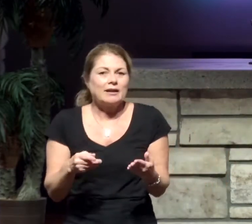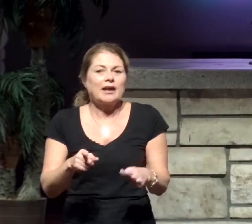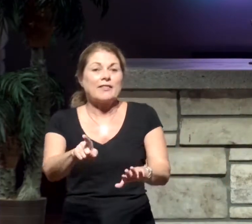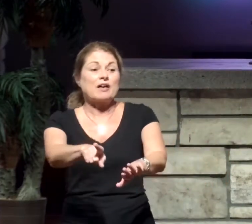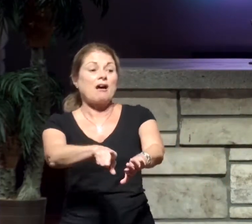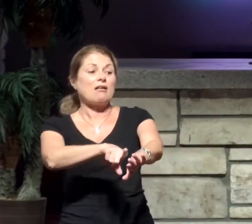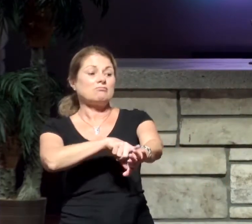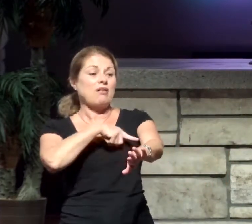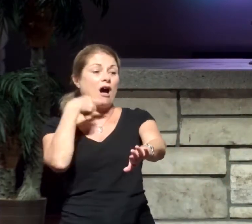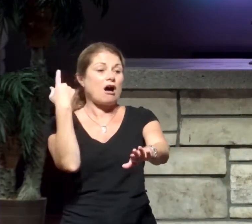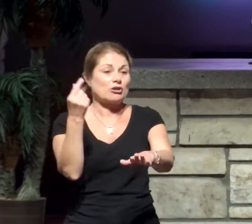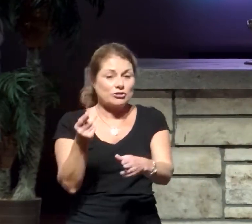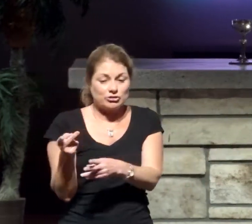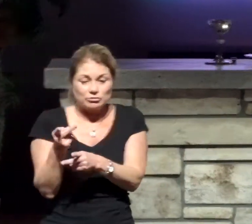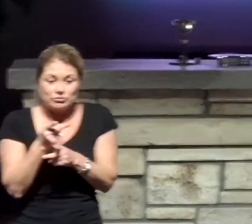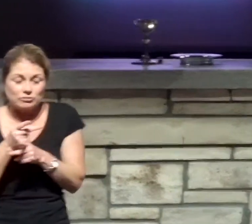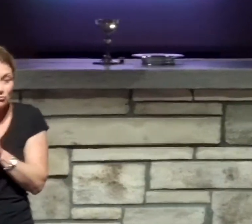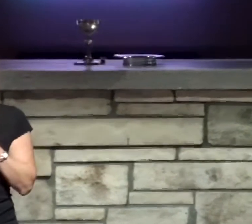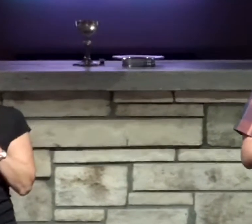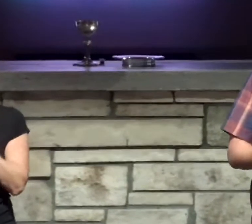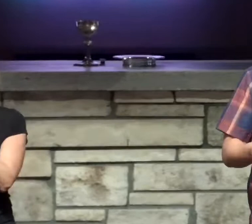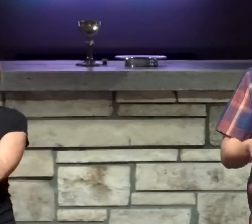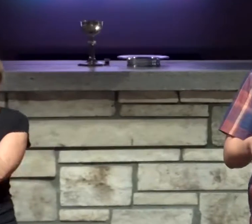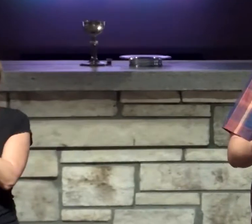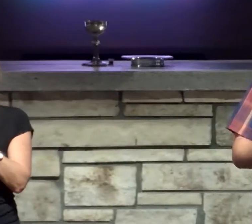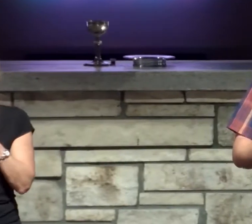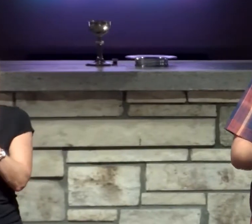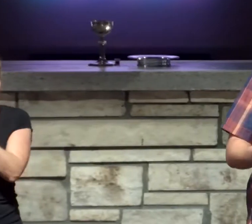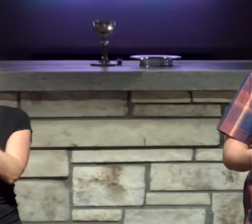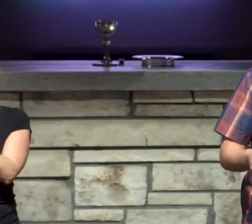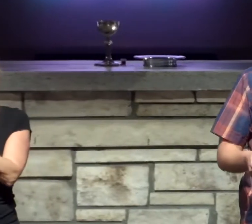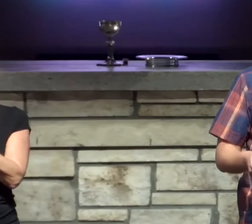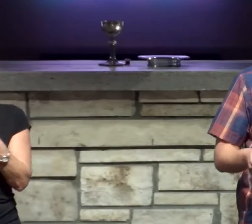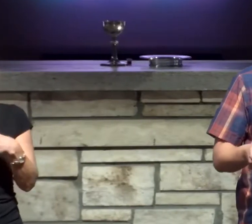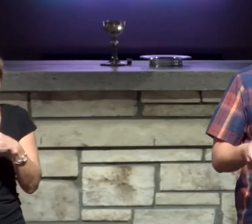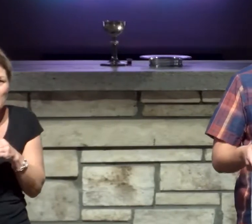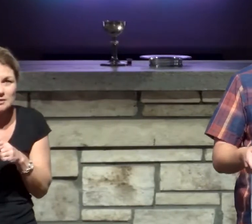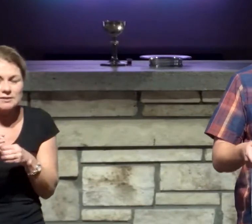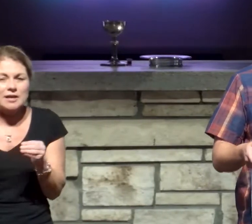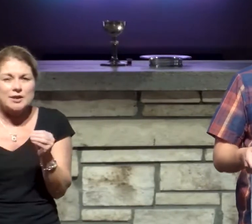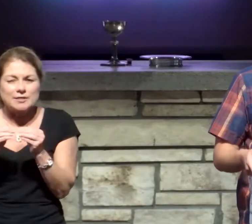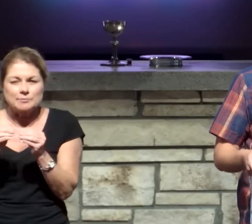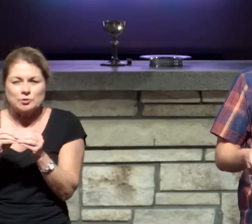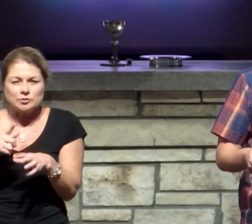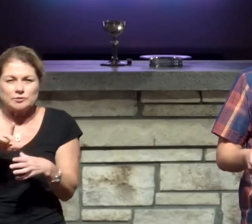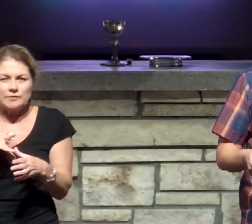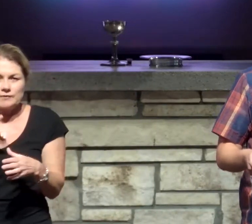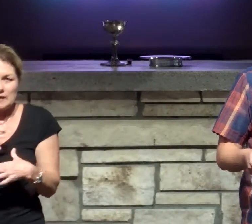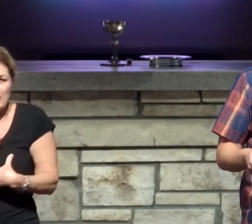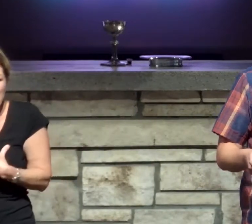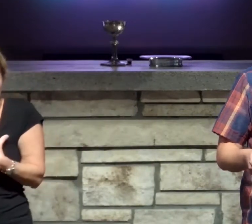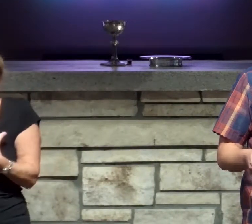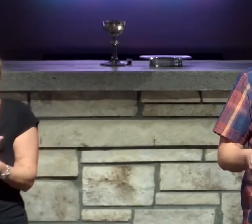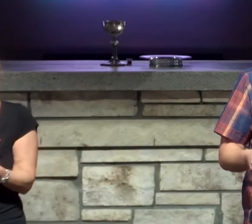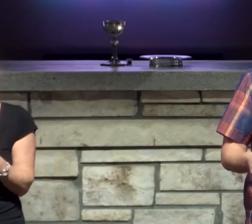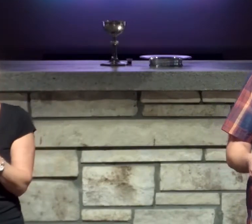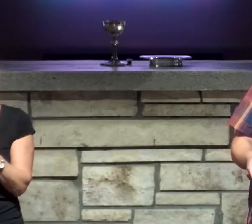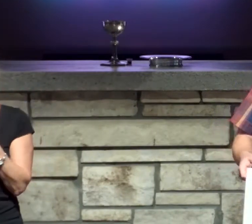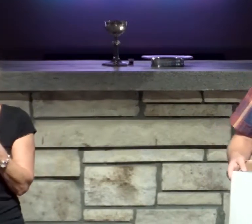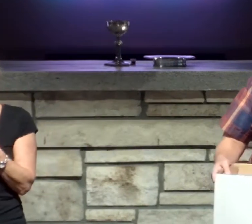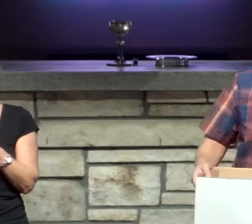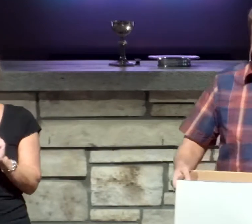them around, the more and more you begin to resent that person in your life.